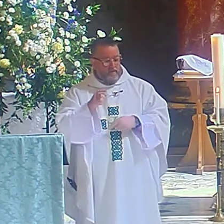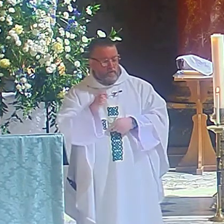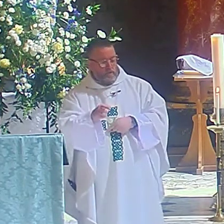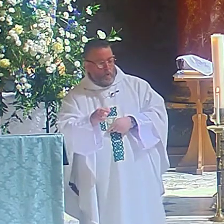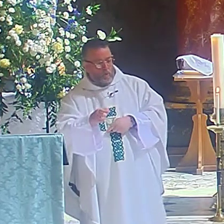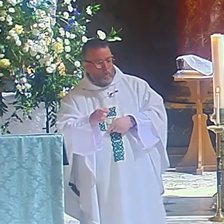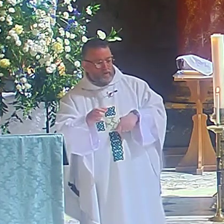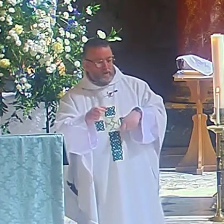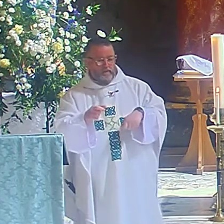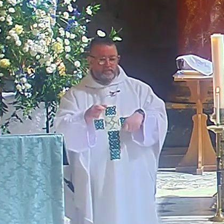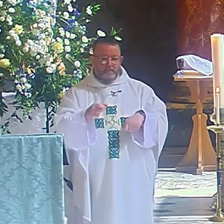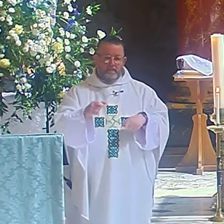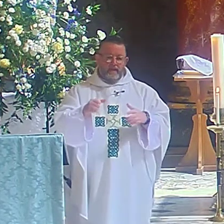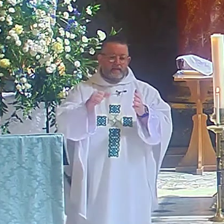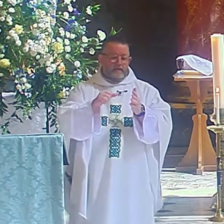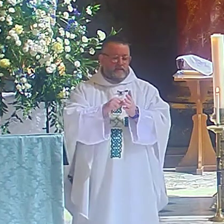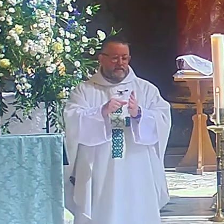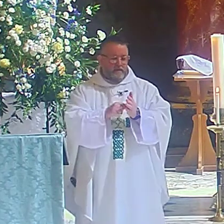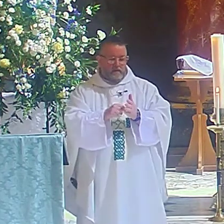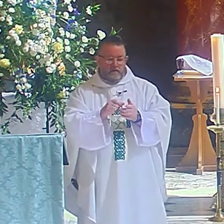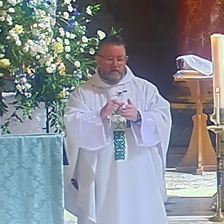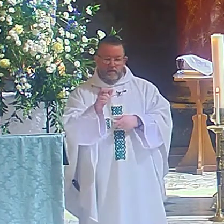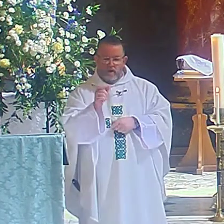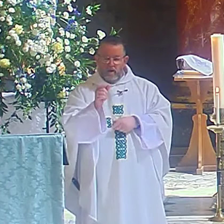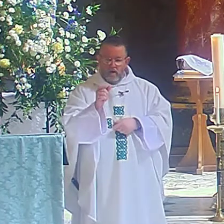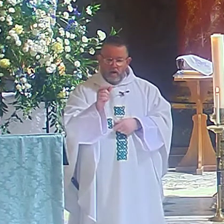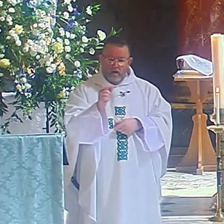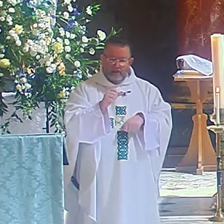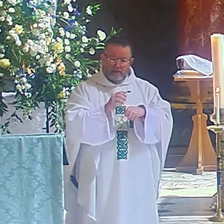for those difficult